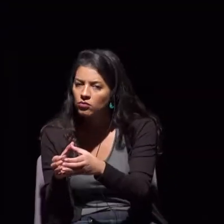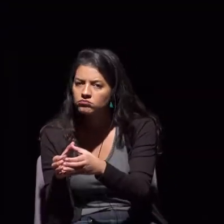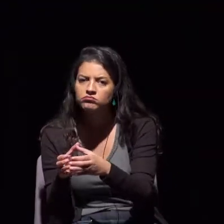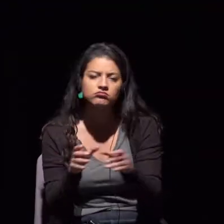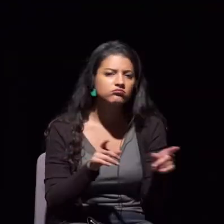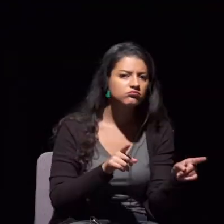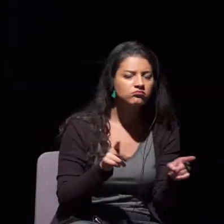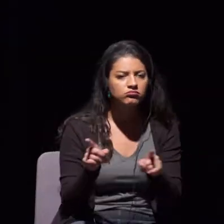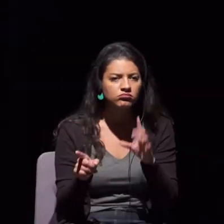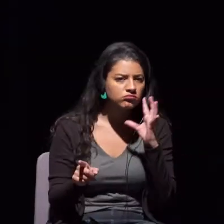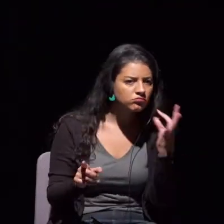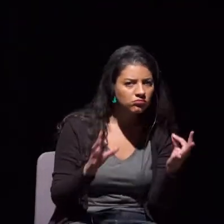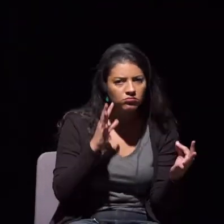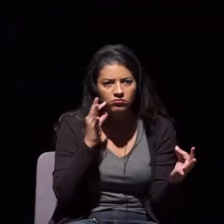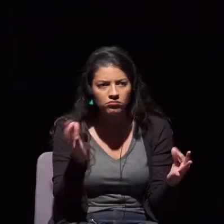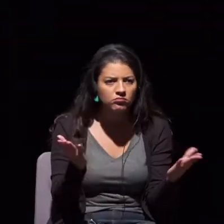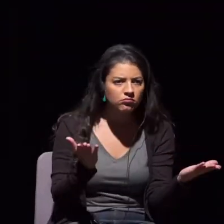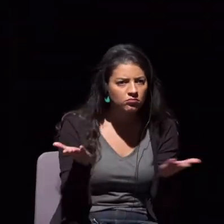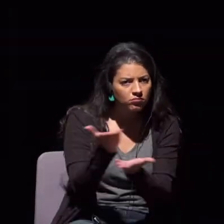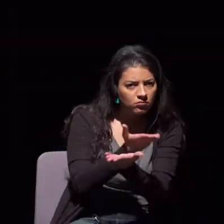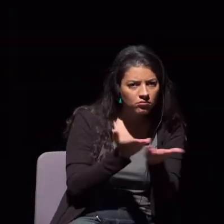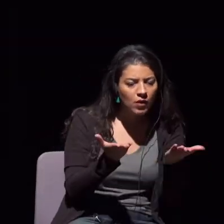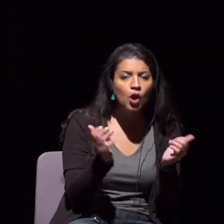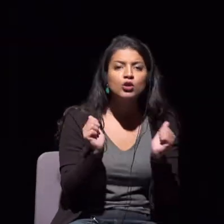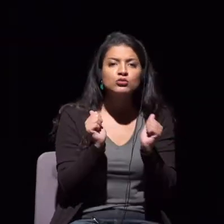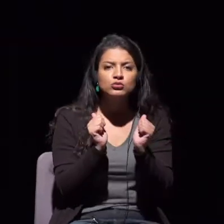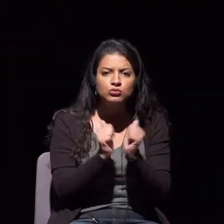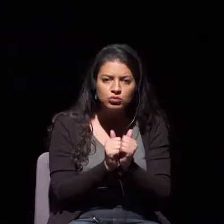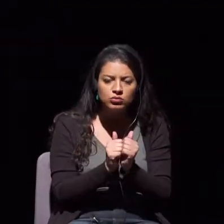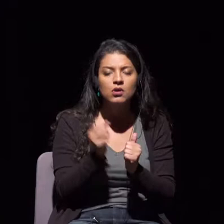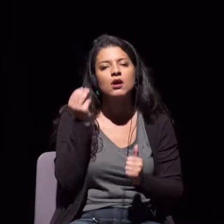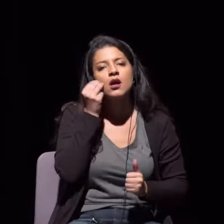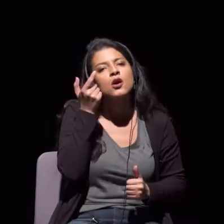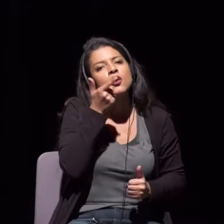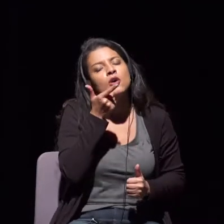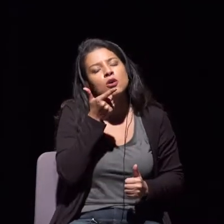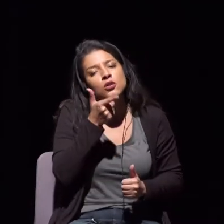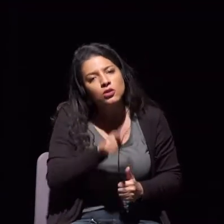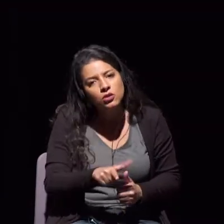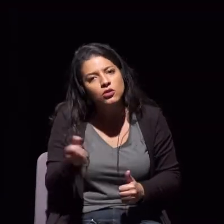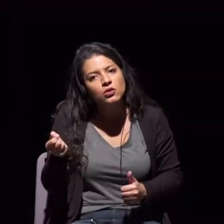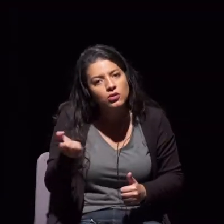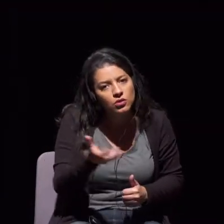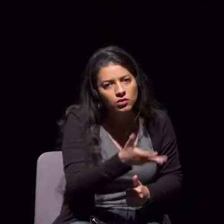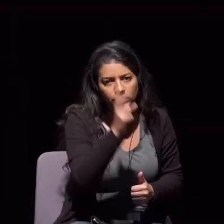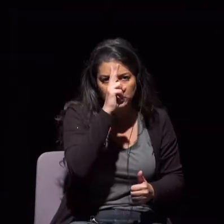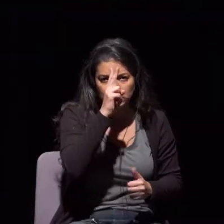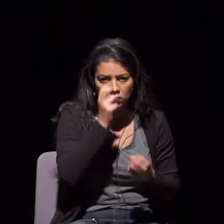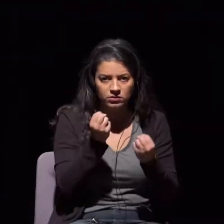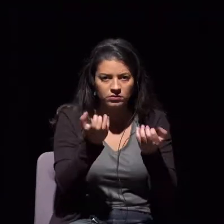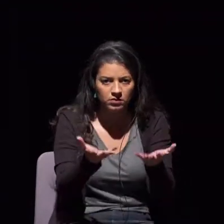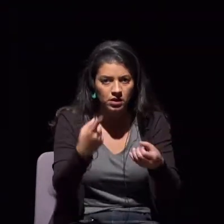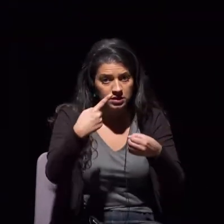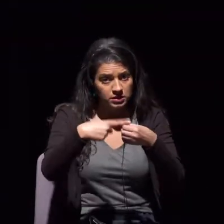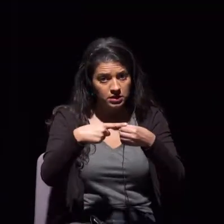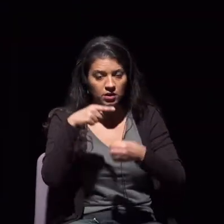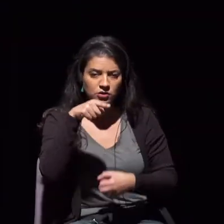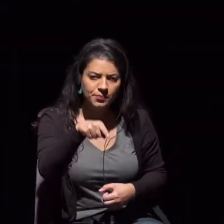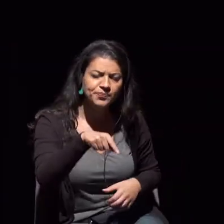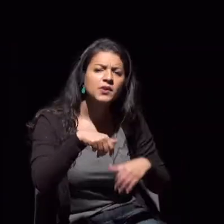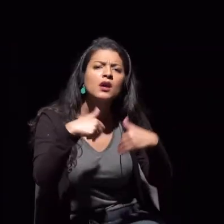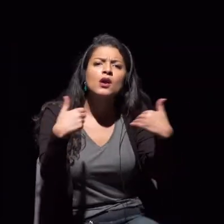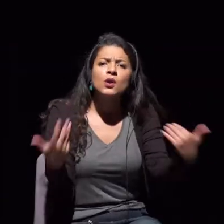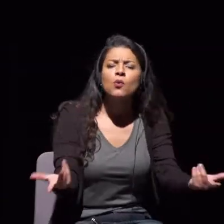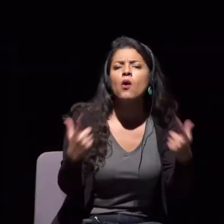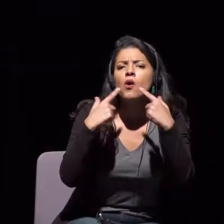terms of trying to realize a new kind of history for the city. What are the sort of language, what kind of language can we actually begin